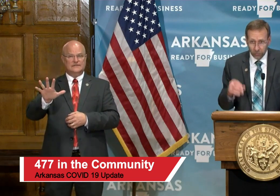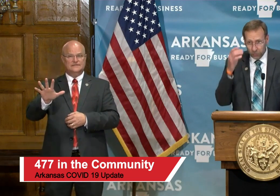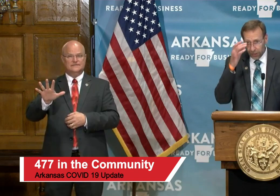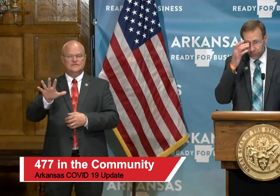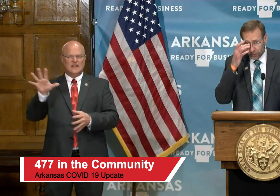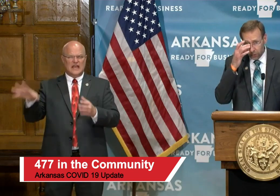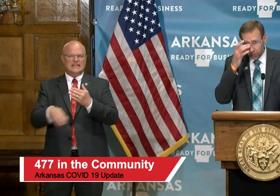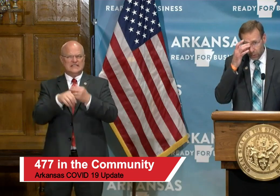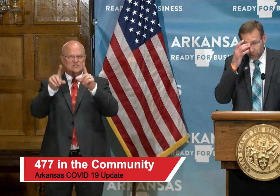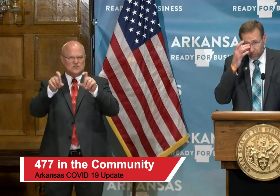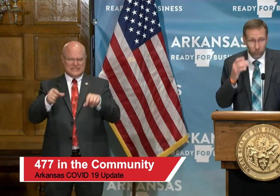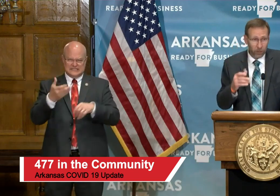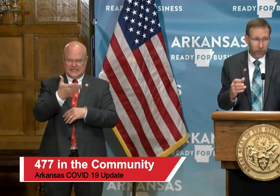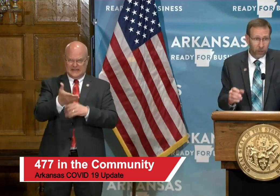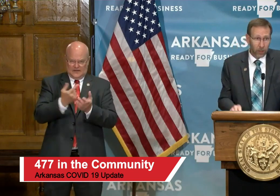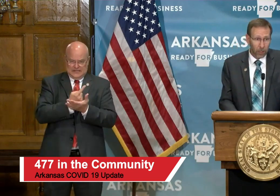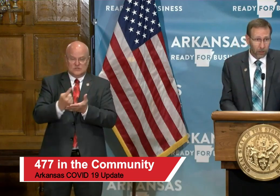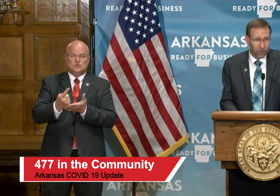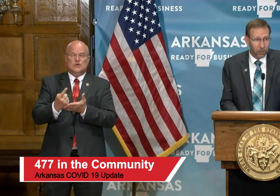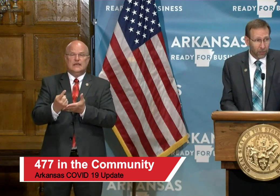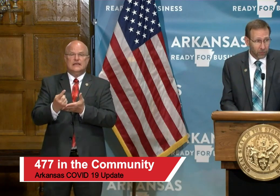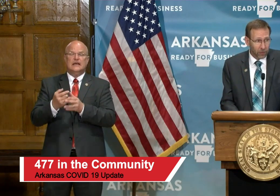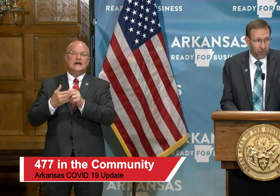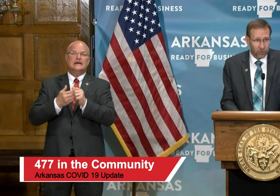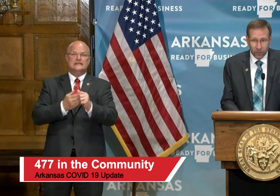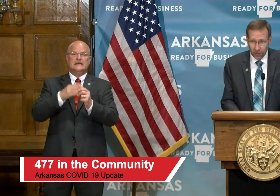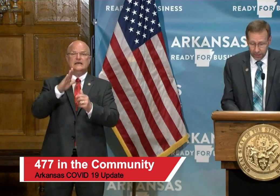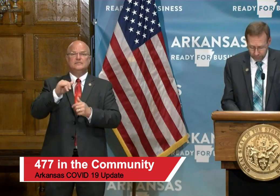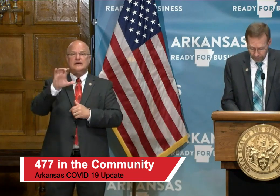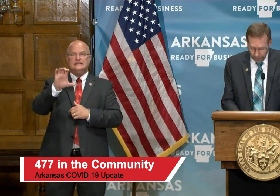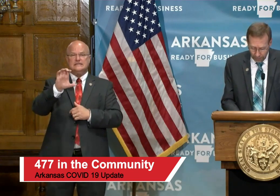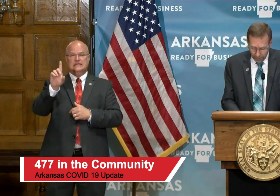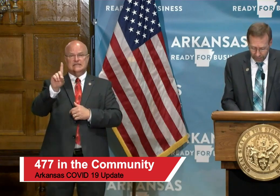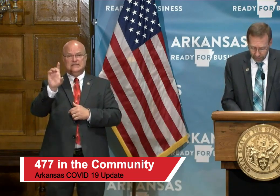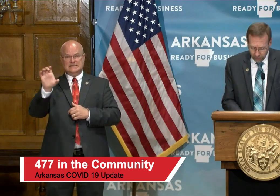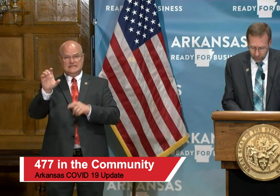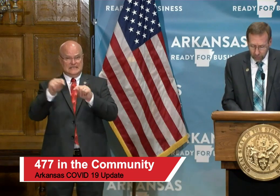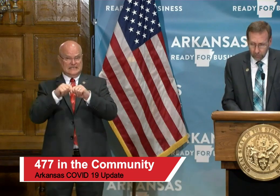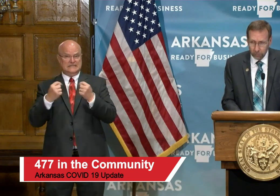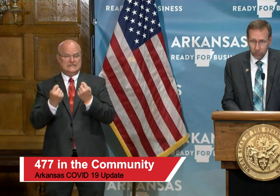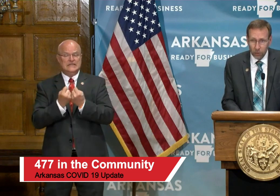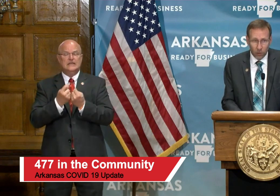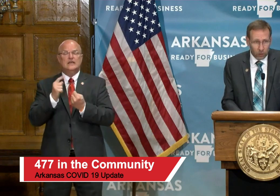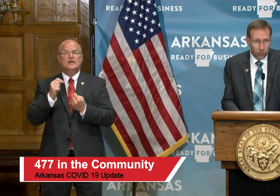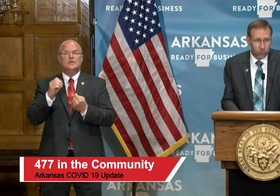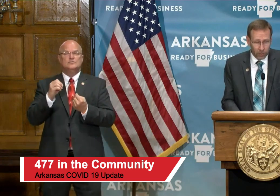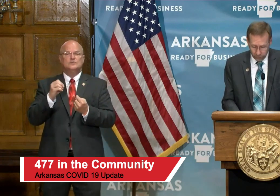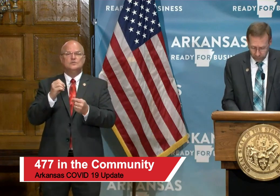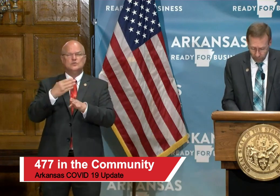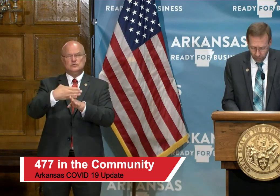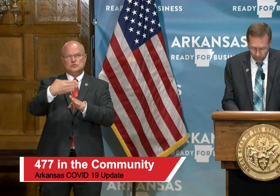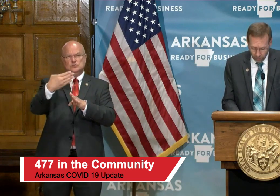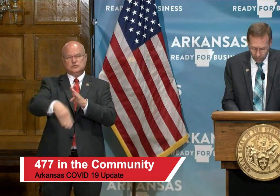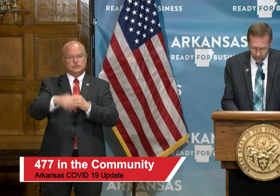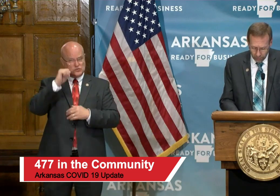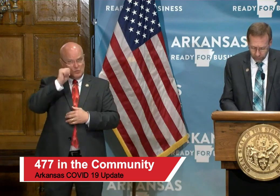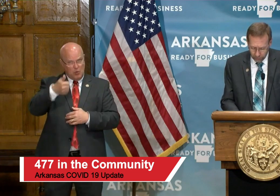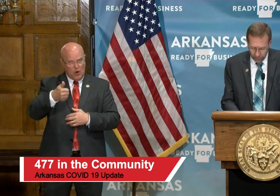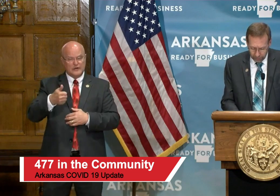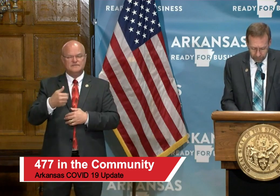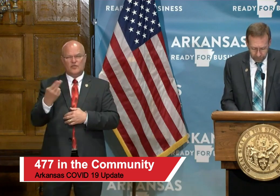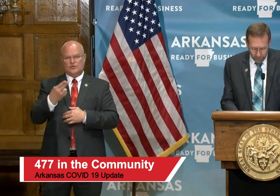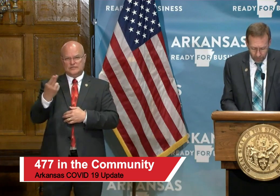is additional testing going on this week, led by the CDC team. That is to conclude tomorrow